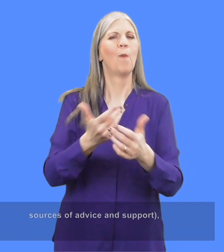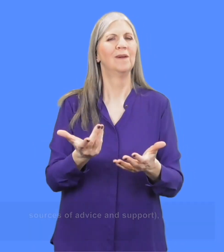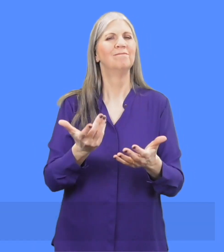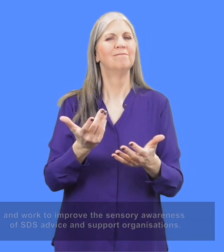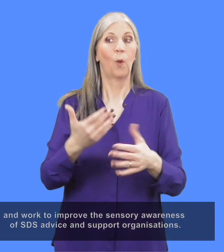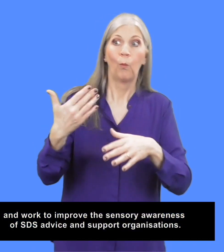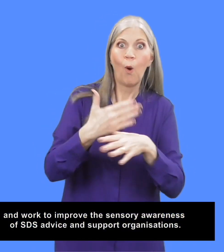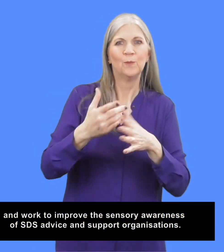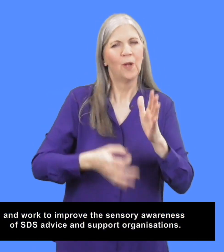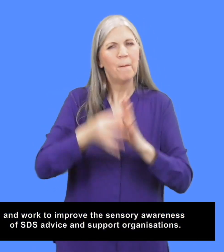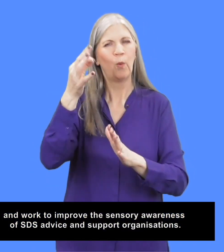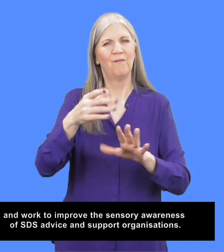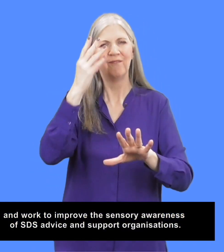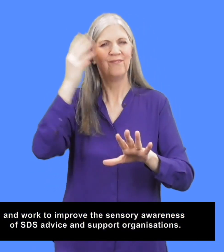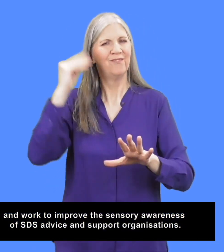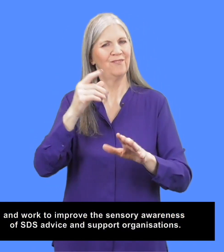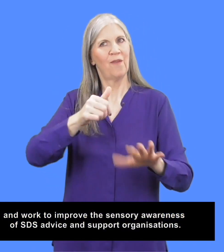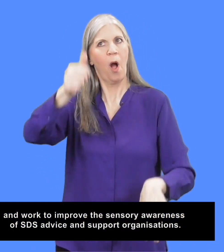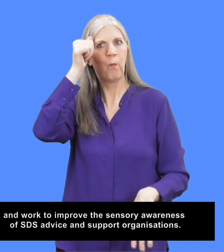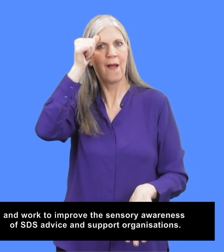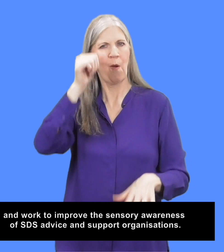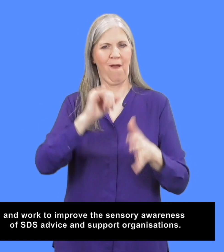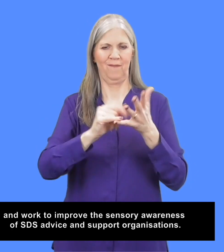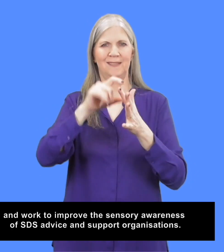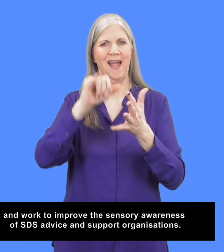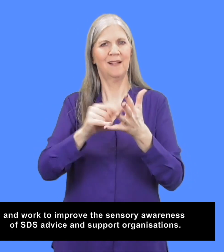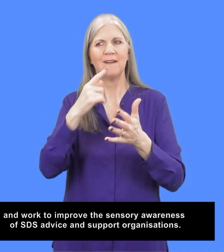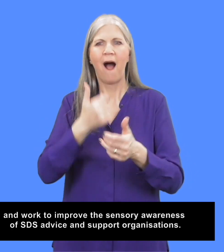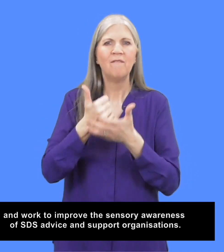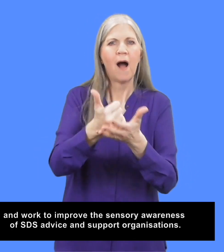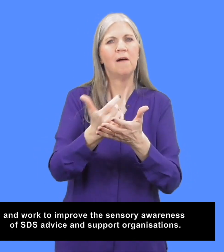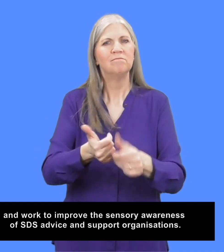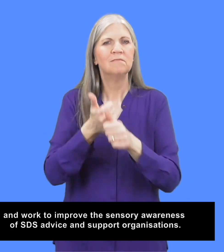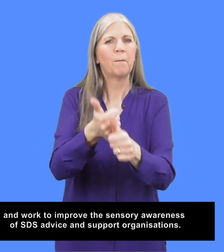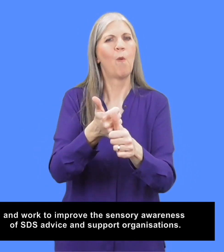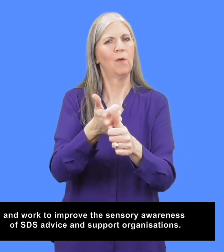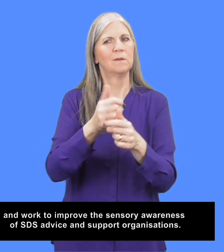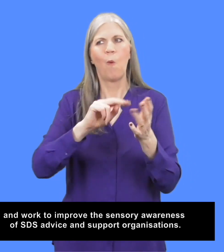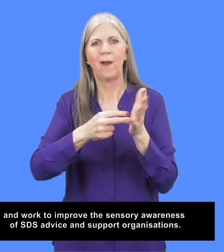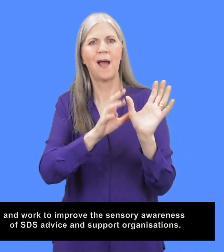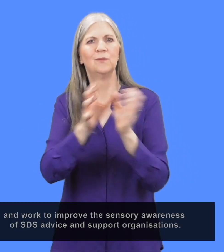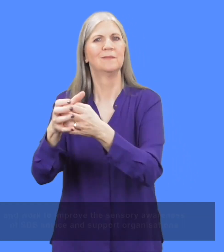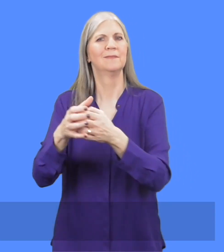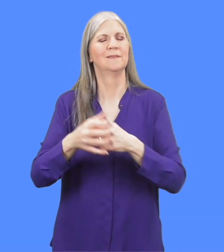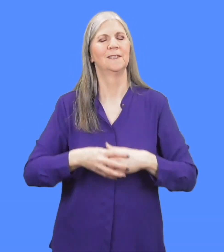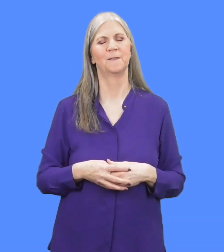and work to improve the sensory awareness of SDS advice and support organisations.